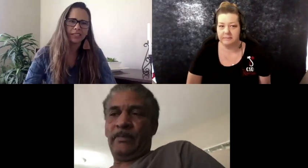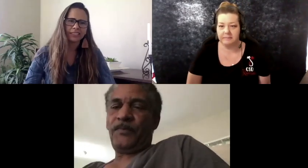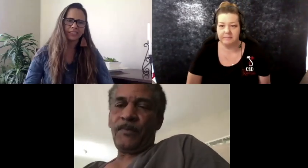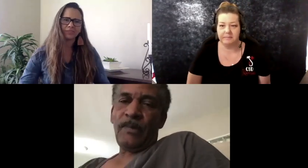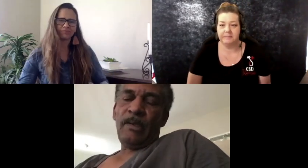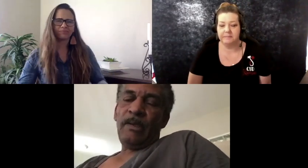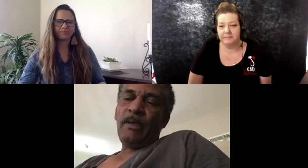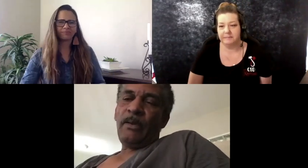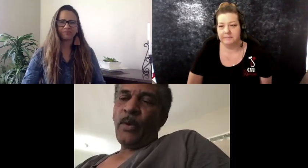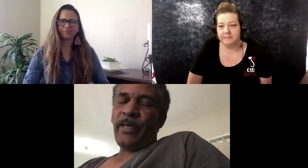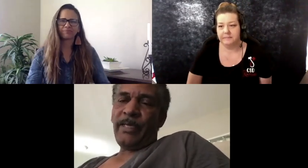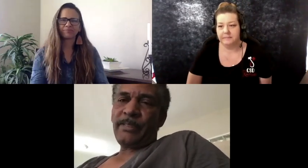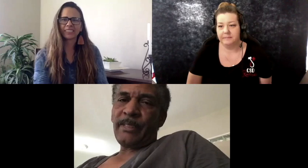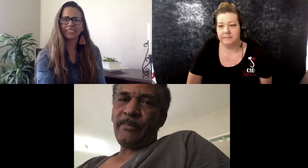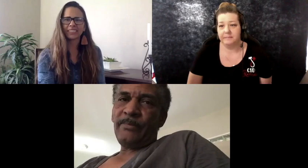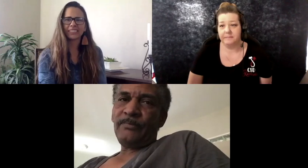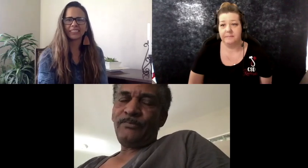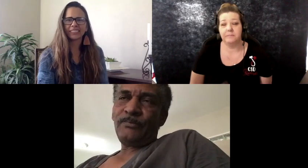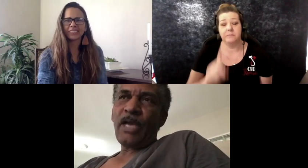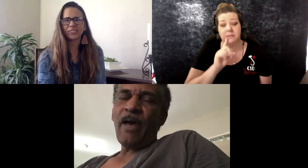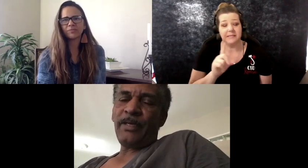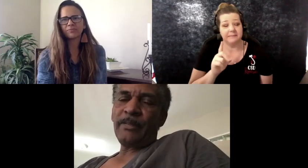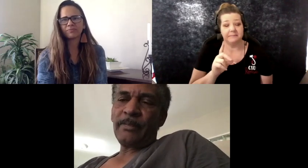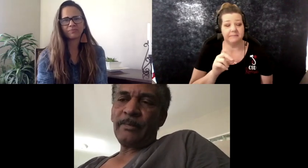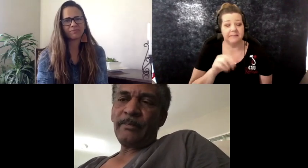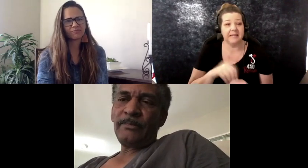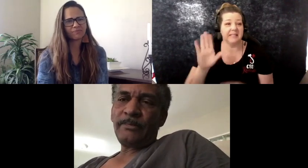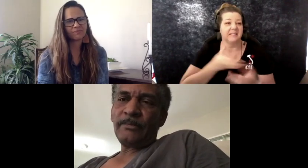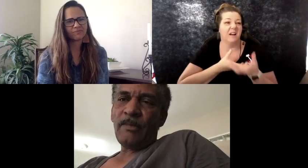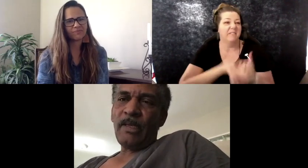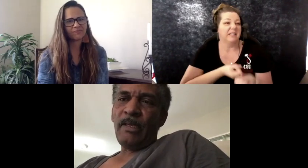son? Well, in his confidence.